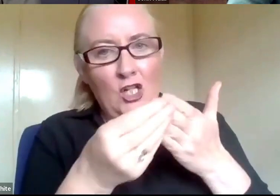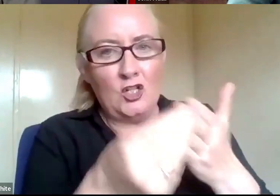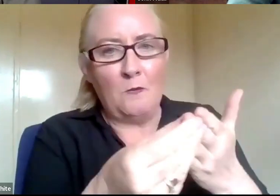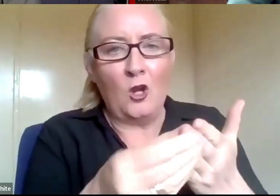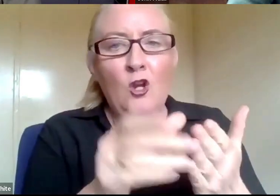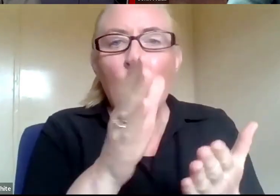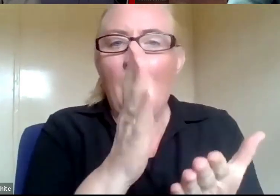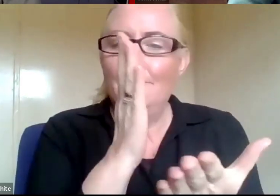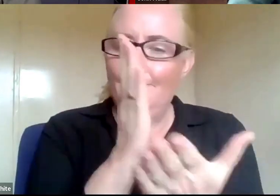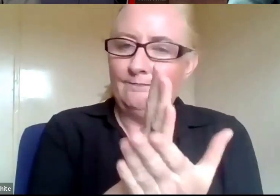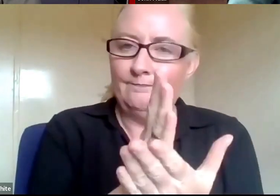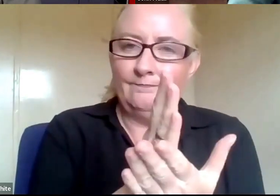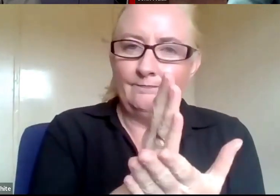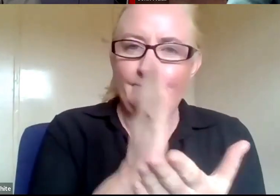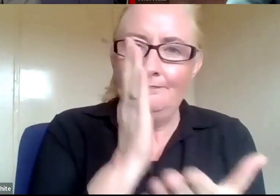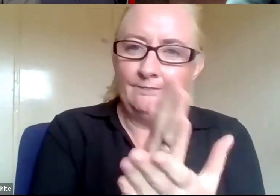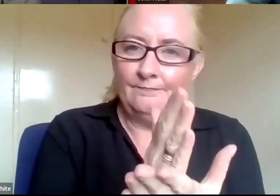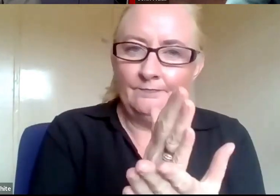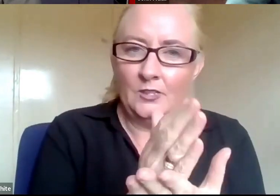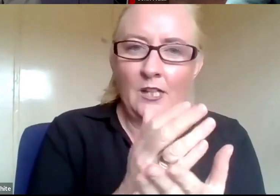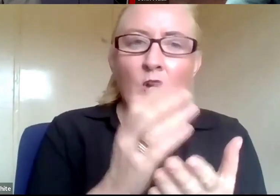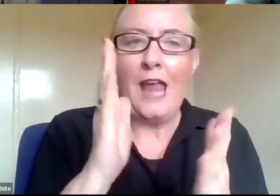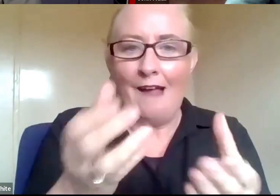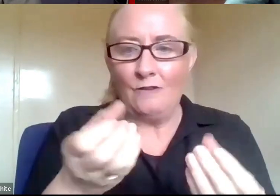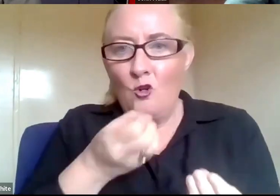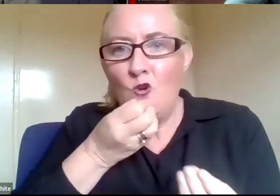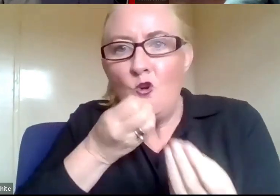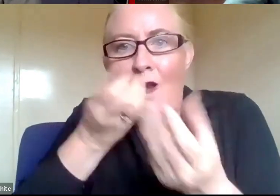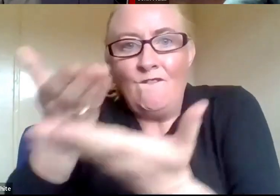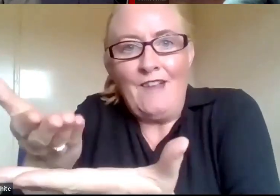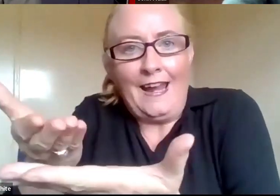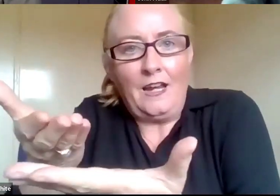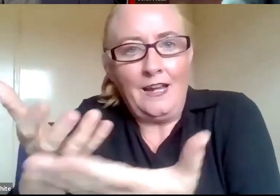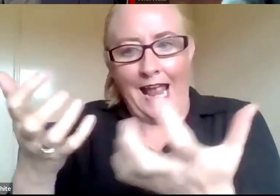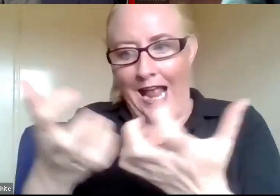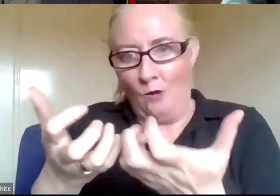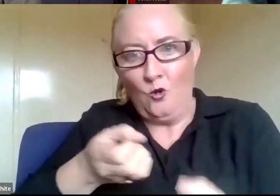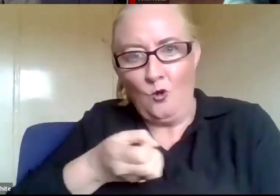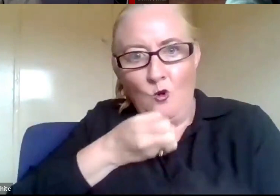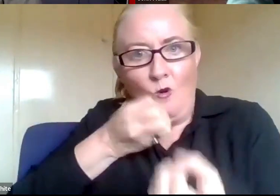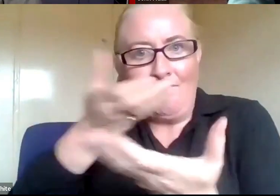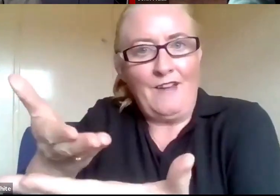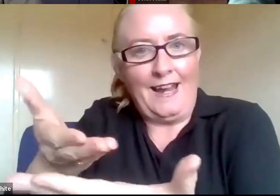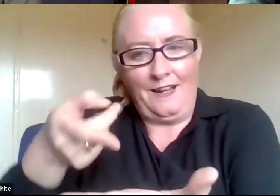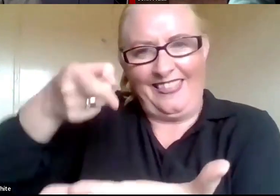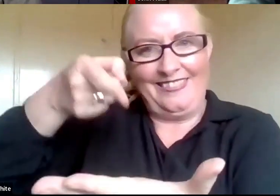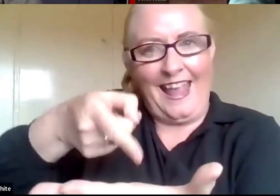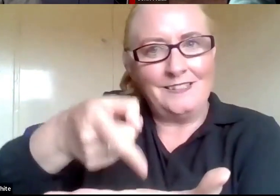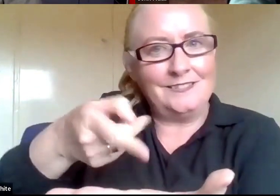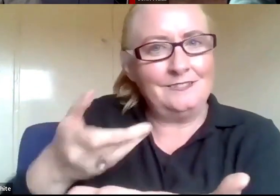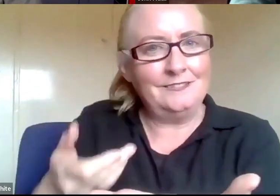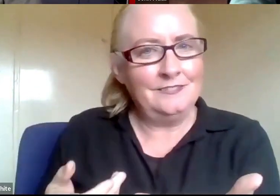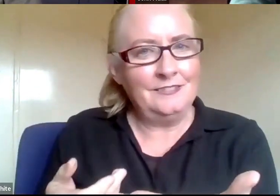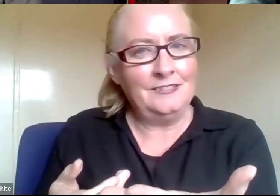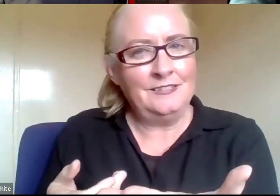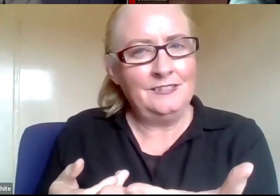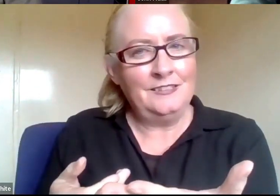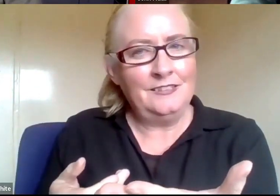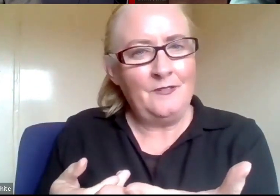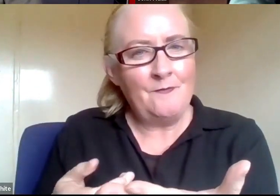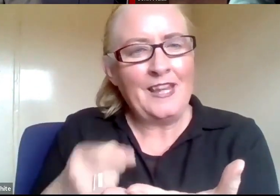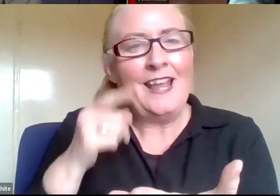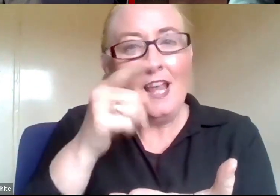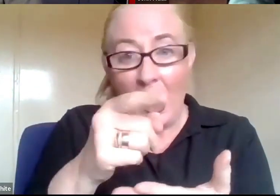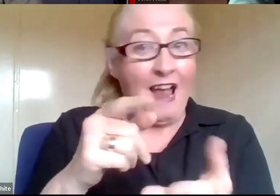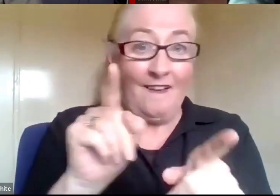how we can convey that and how we can sow seeds that the next generation is better